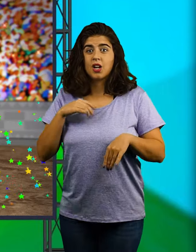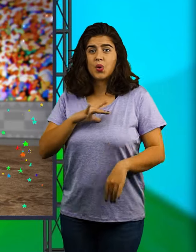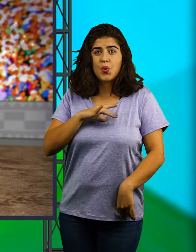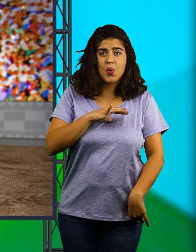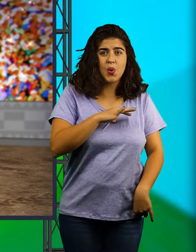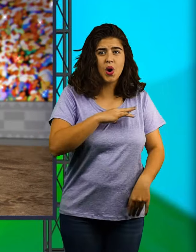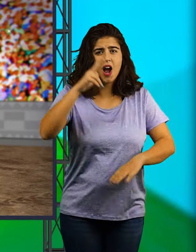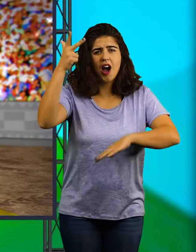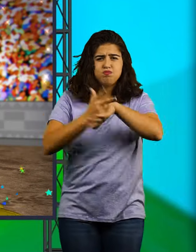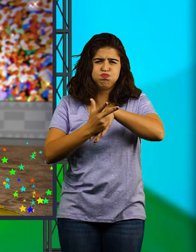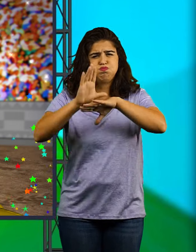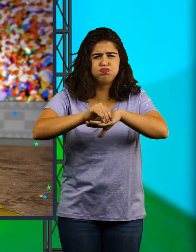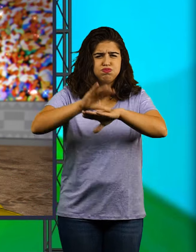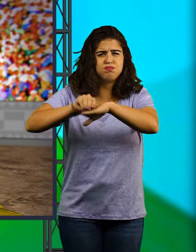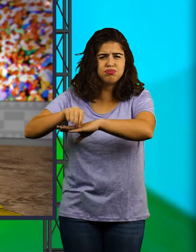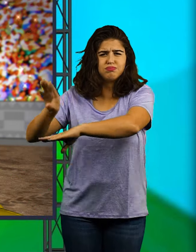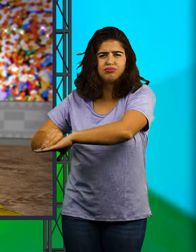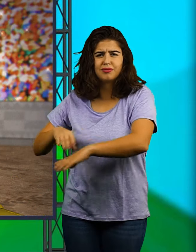crushing. Yeah.